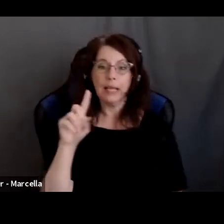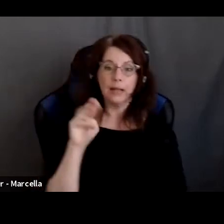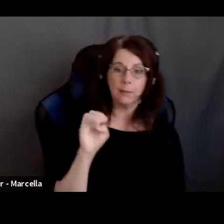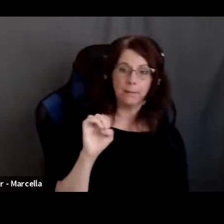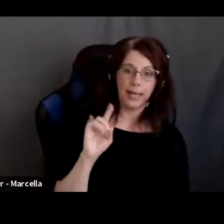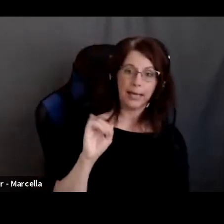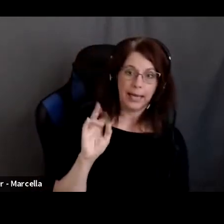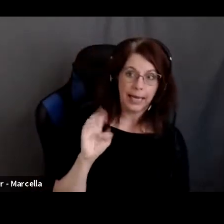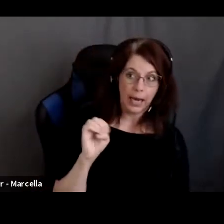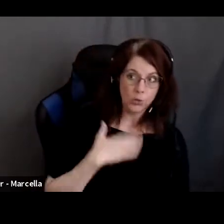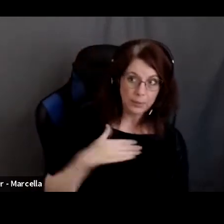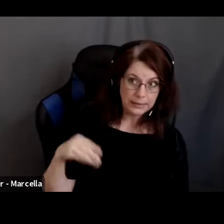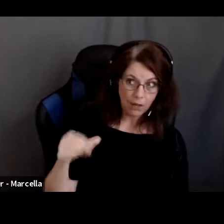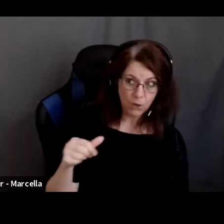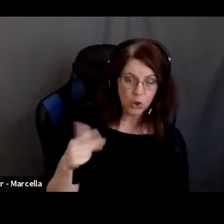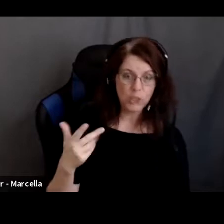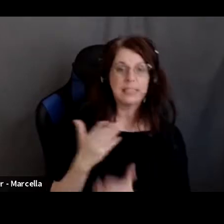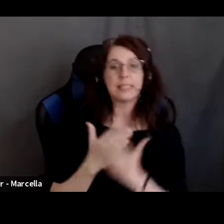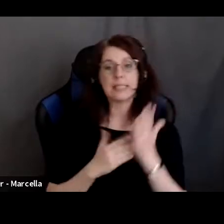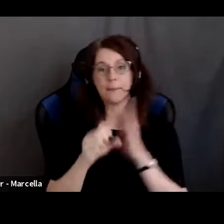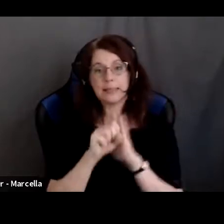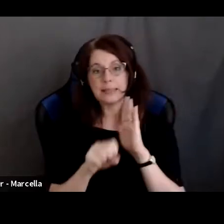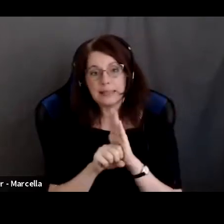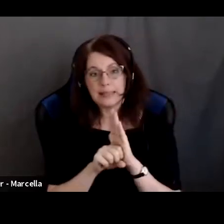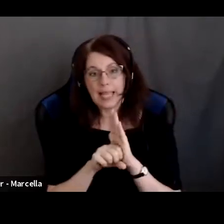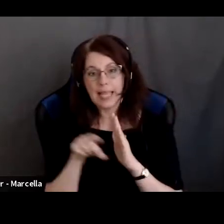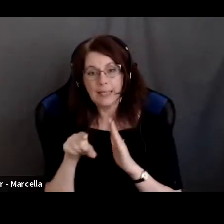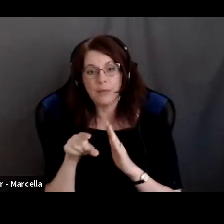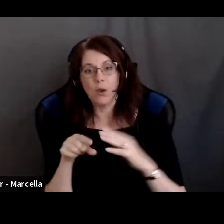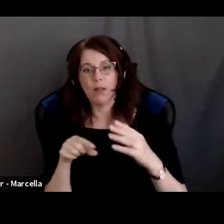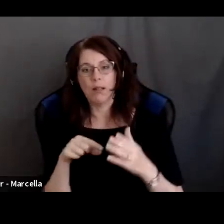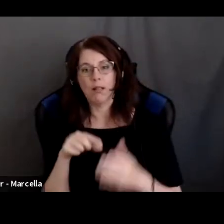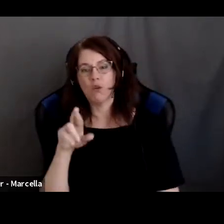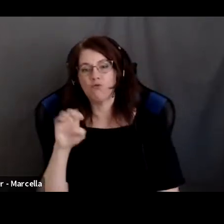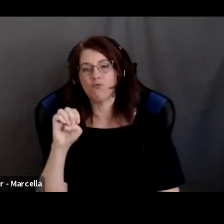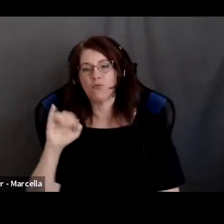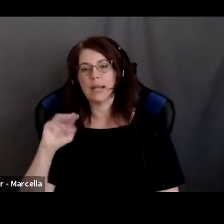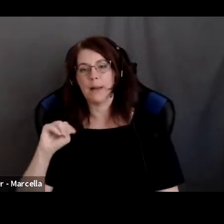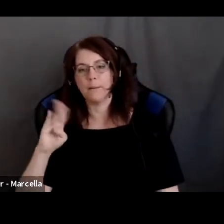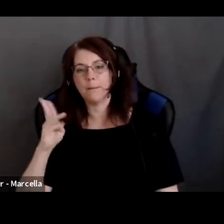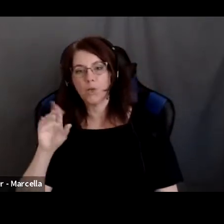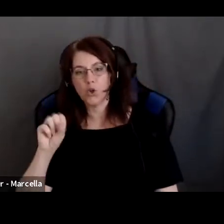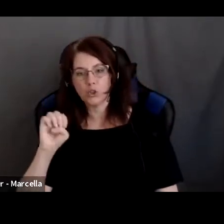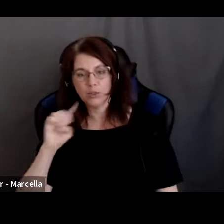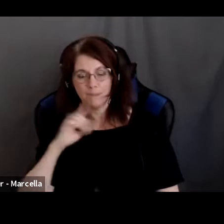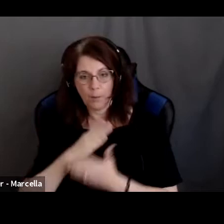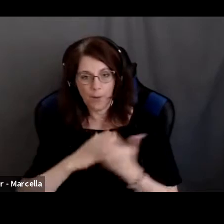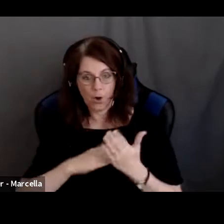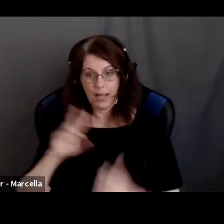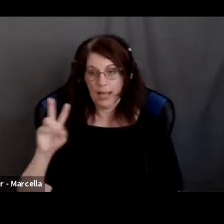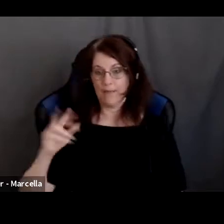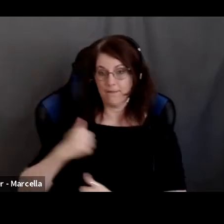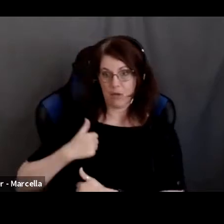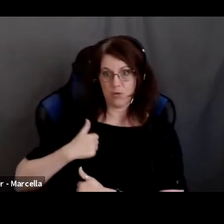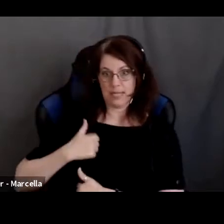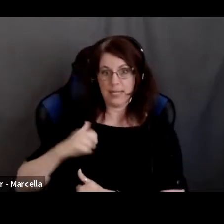There are some states where you can get a reimbursement for part of it. If you're a veteran, the VA does cover